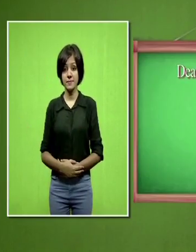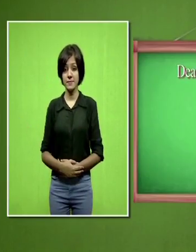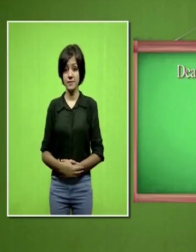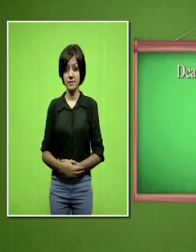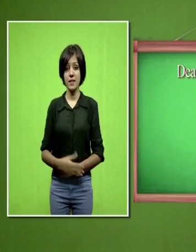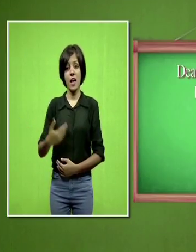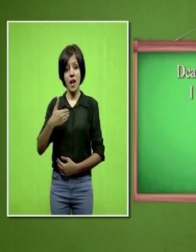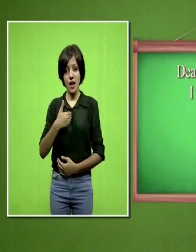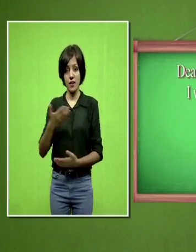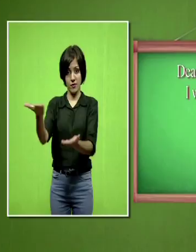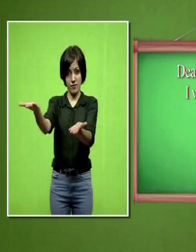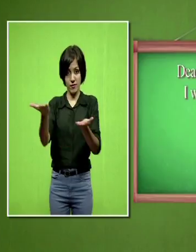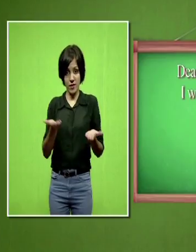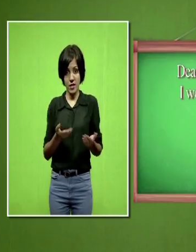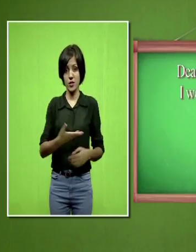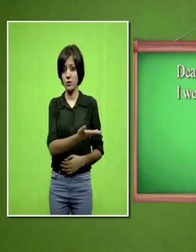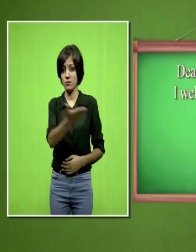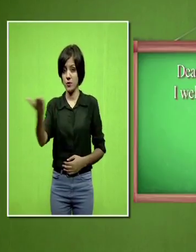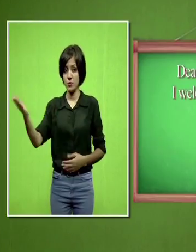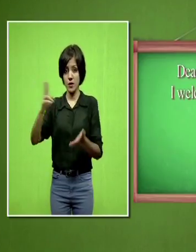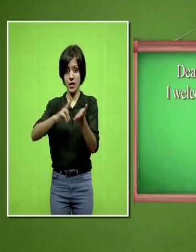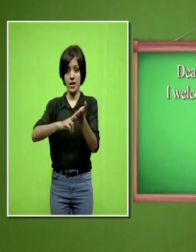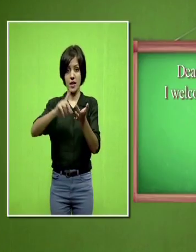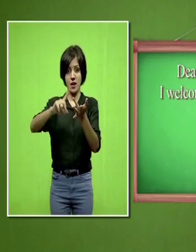I welcome you to NIOS Studio.